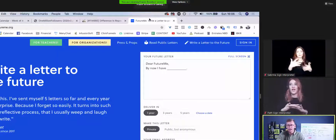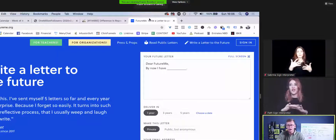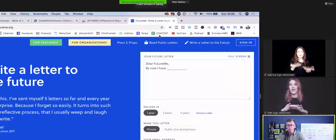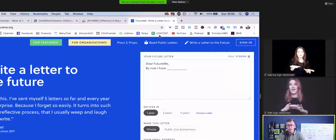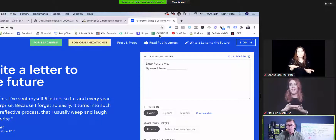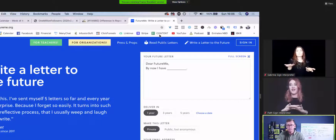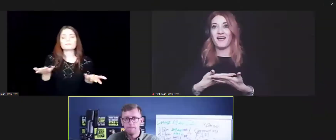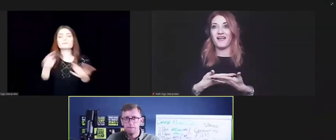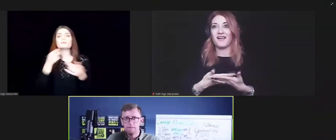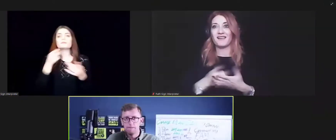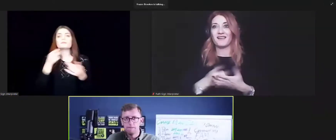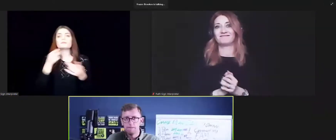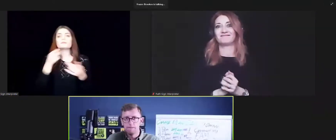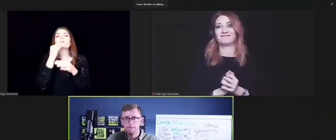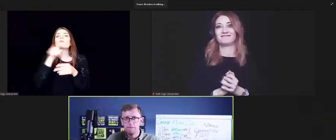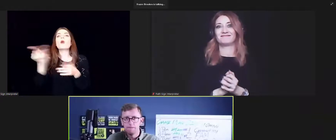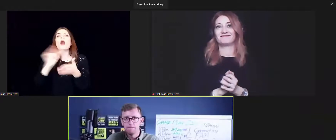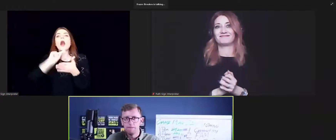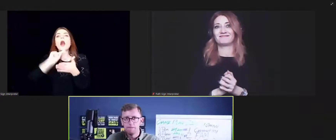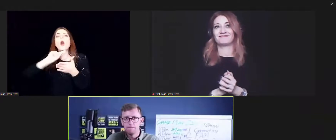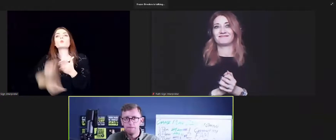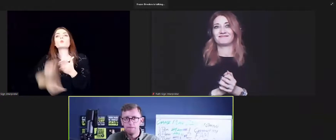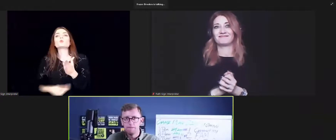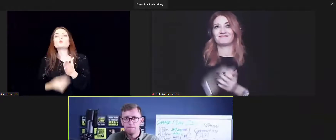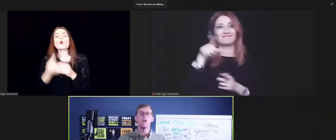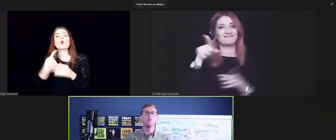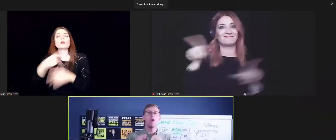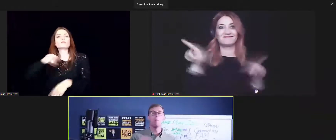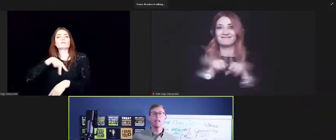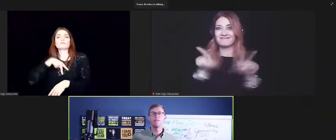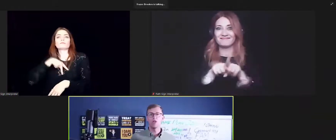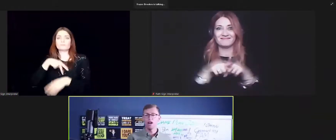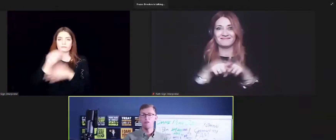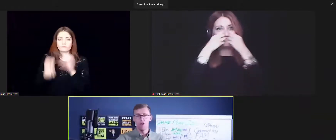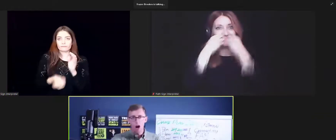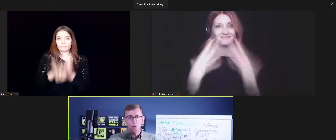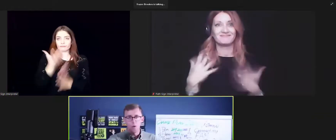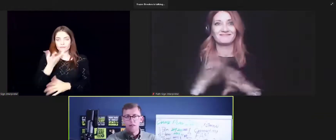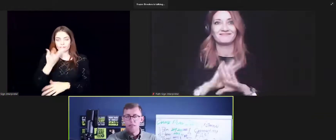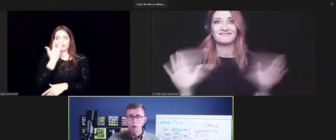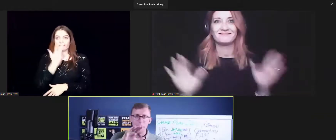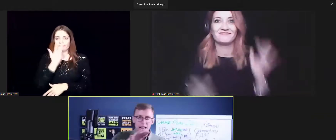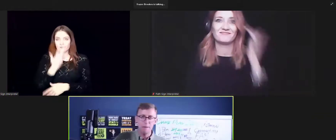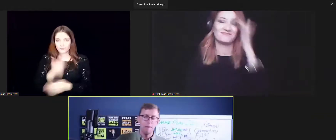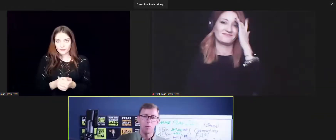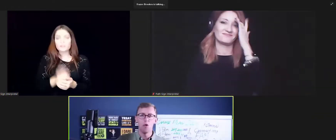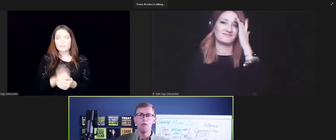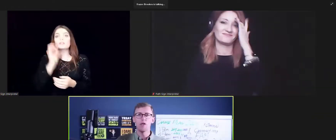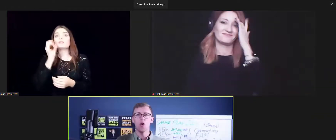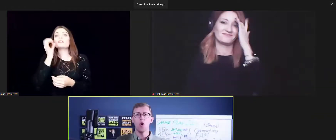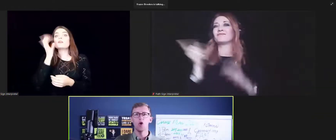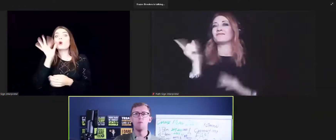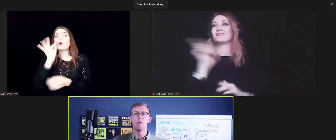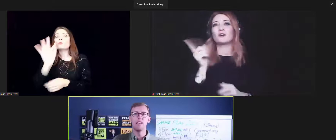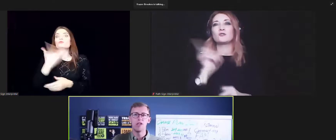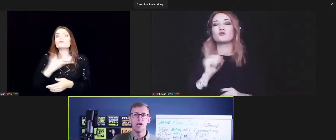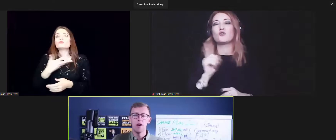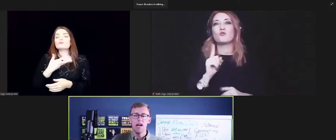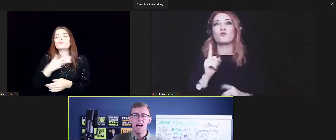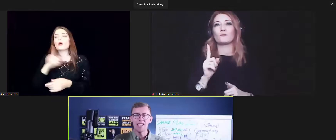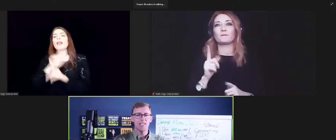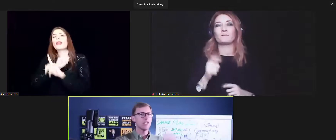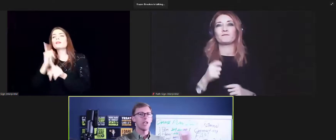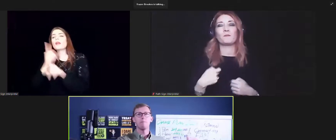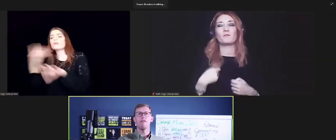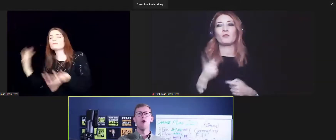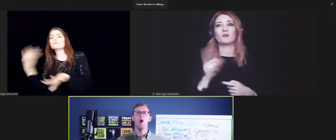making that happen. I believe in you. And if you don't believe in yourself, know that there are many people who are on this call who believe in you.